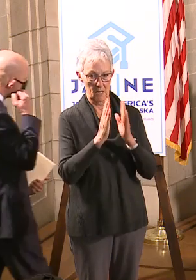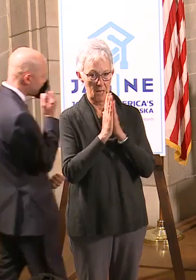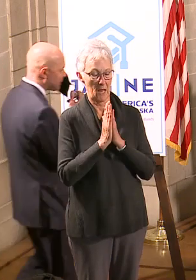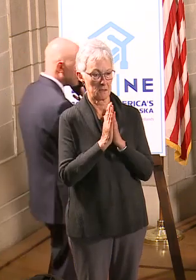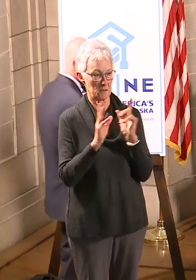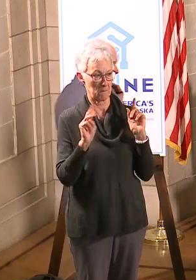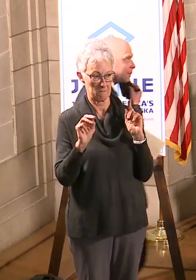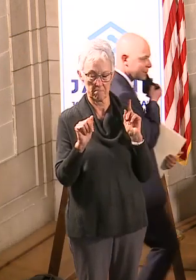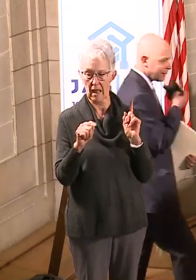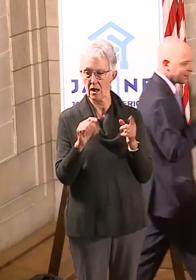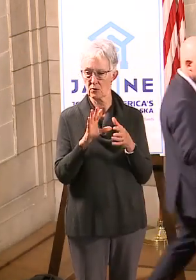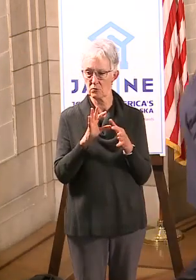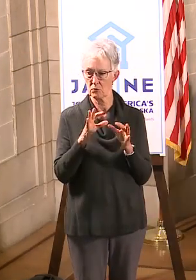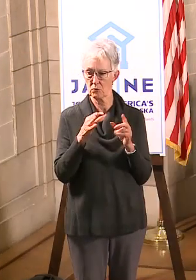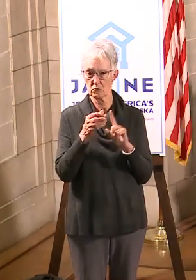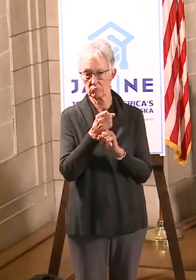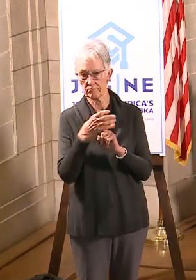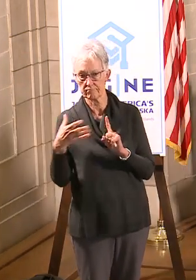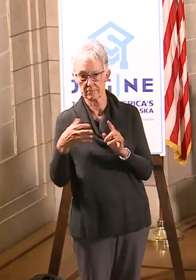detail? Okay.